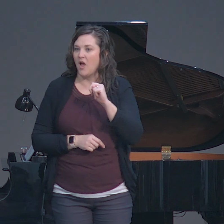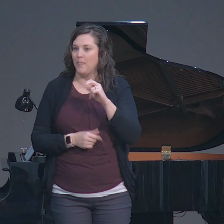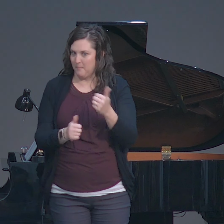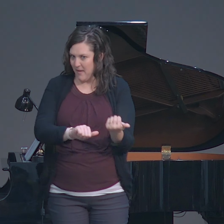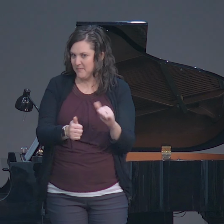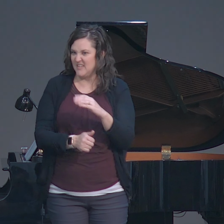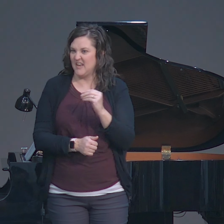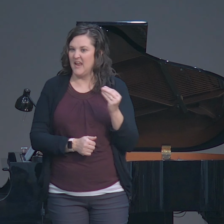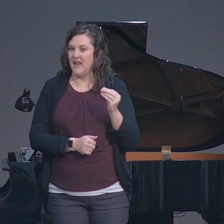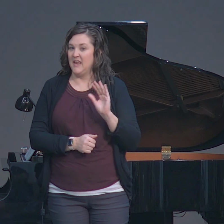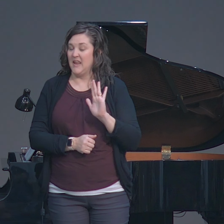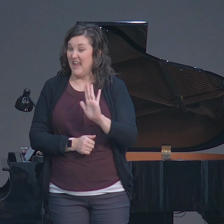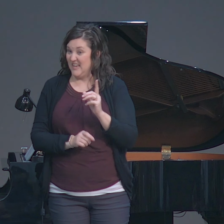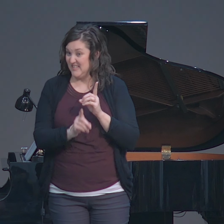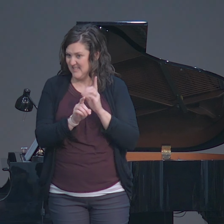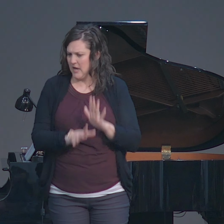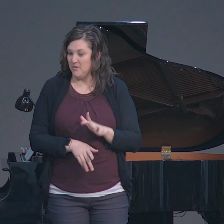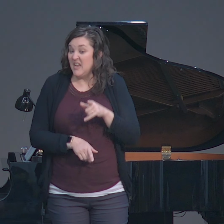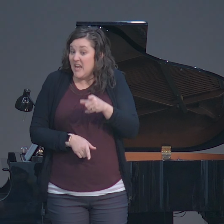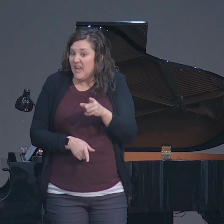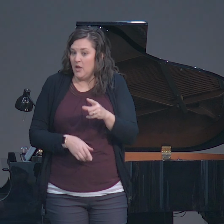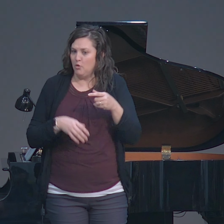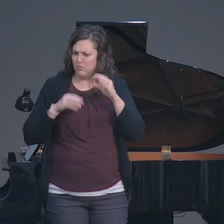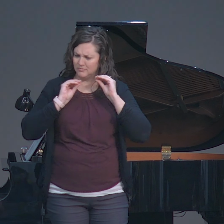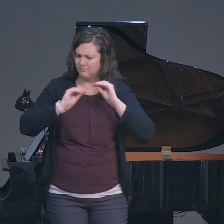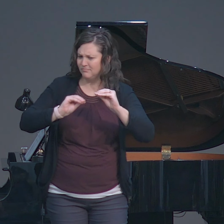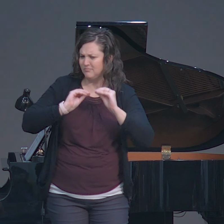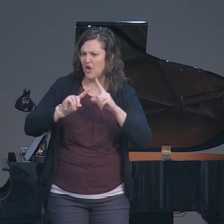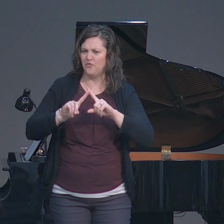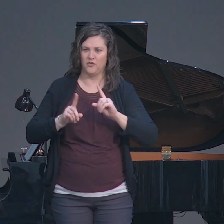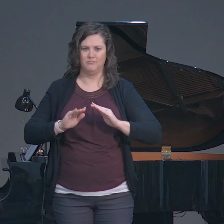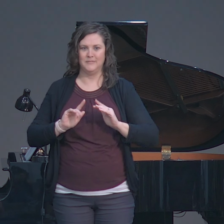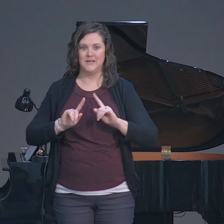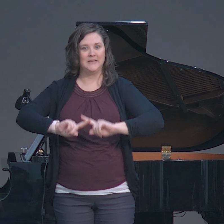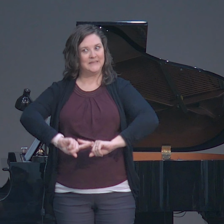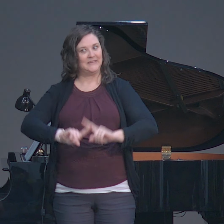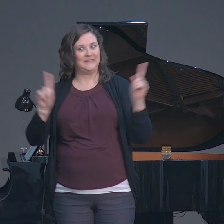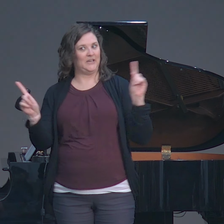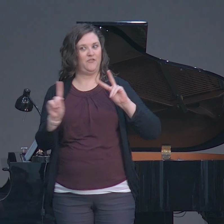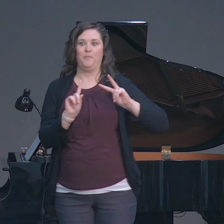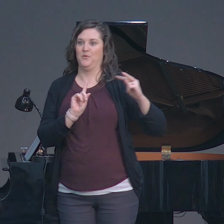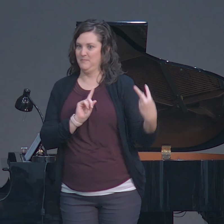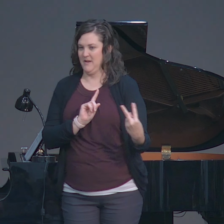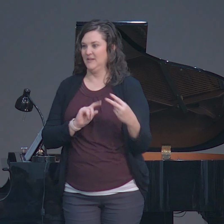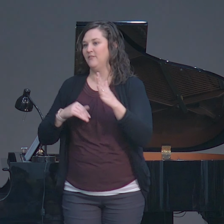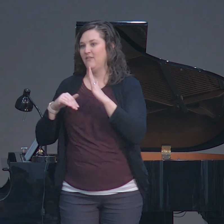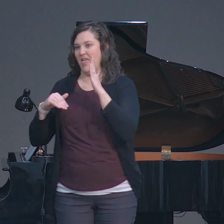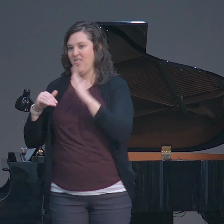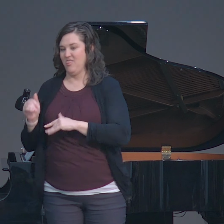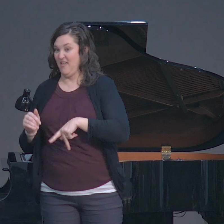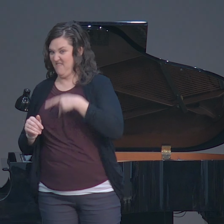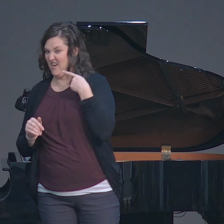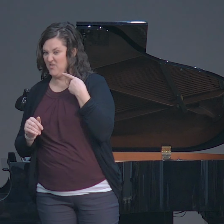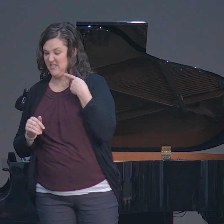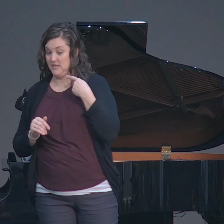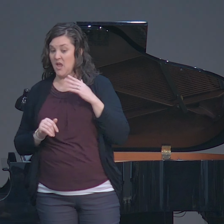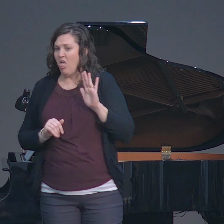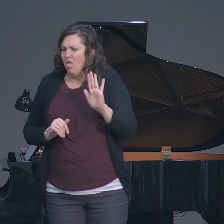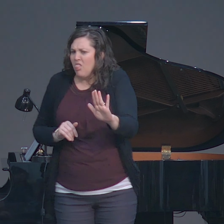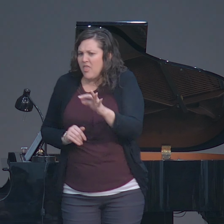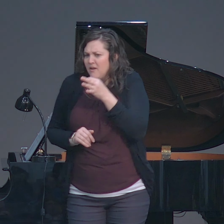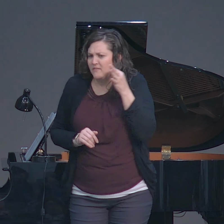He would have approached teaching them about fasting from a completely different angle. I mean, their fasting would have been centered